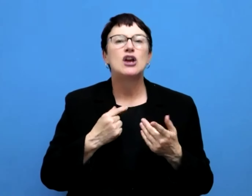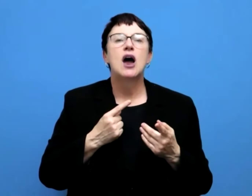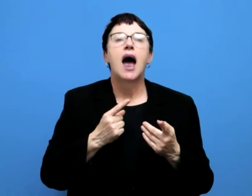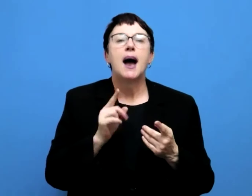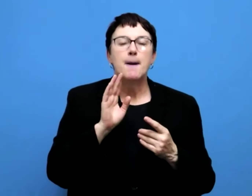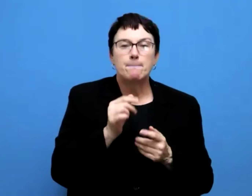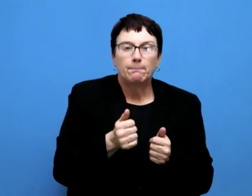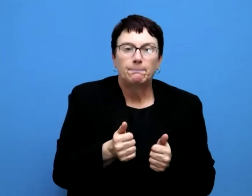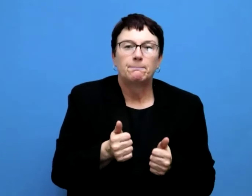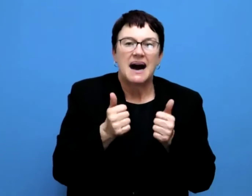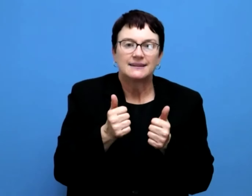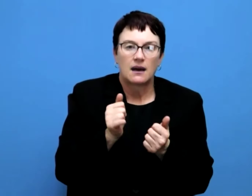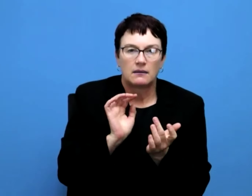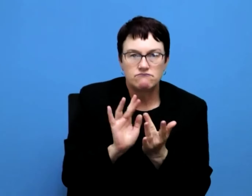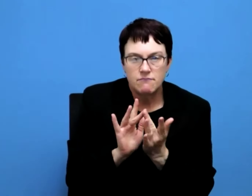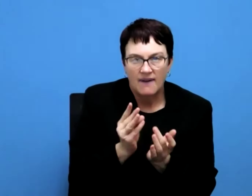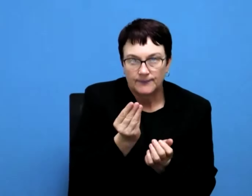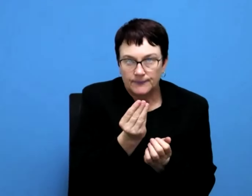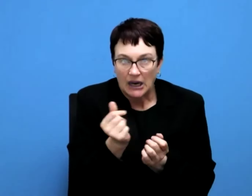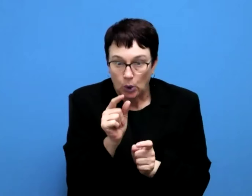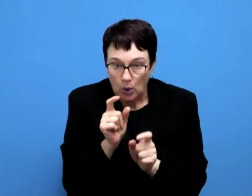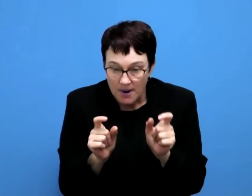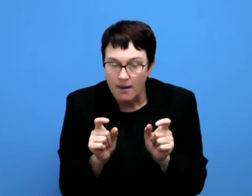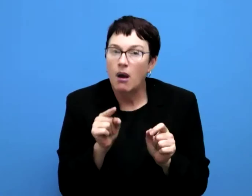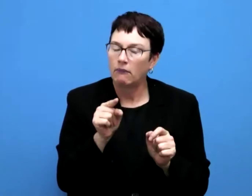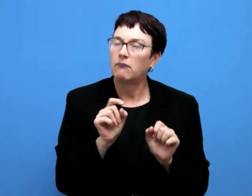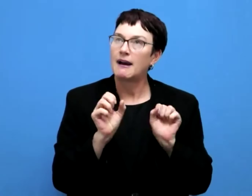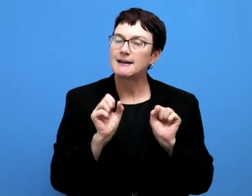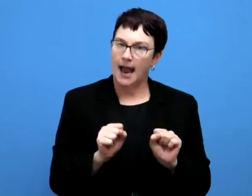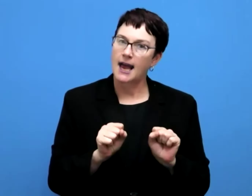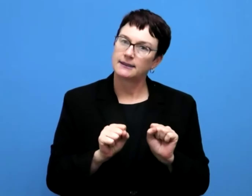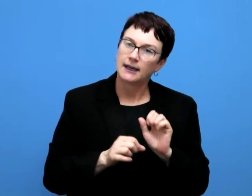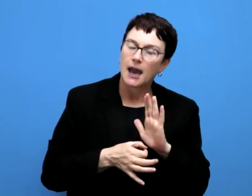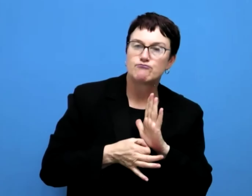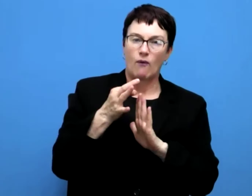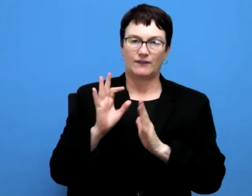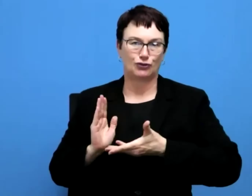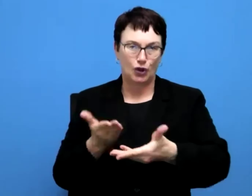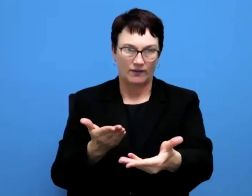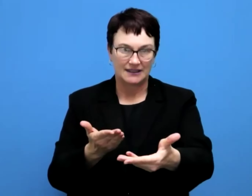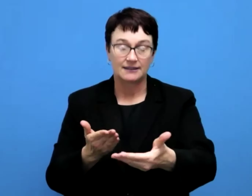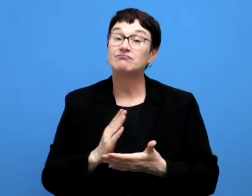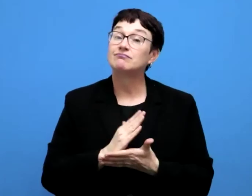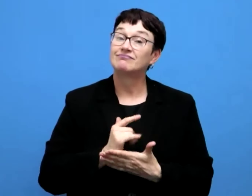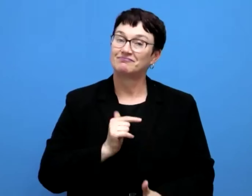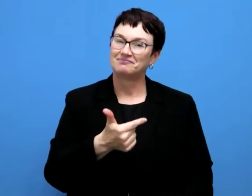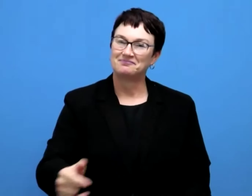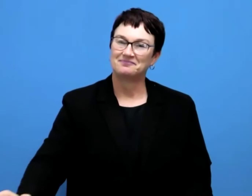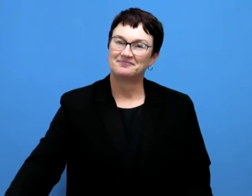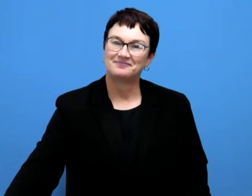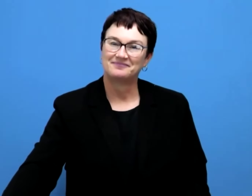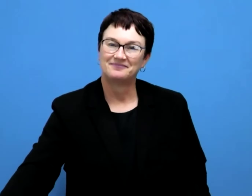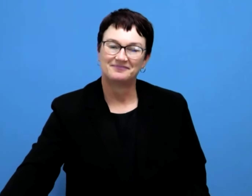to reach groups. This is very difficult to do. Numbers are a crude and quick way to demonstrate impact and value for